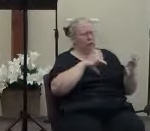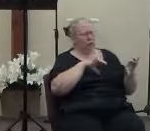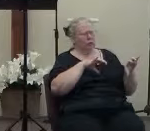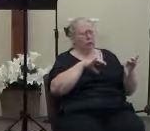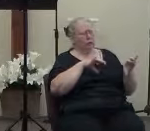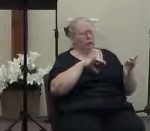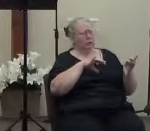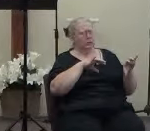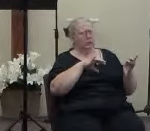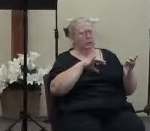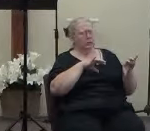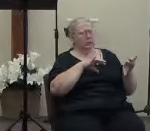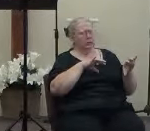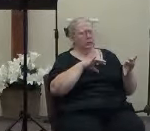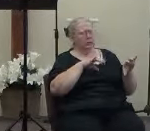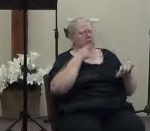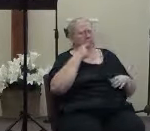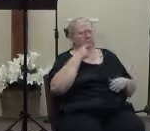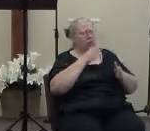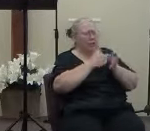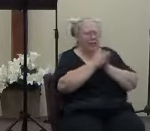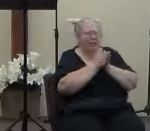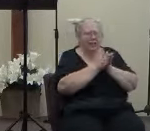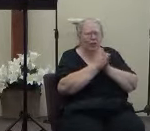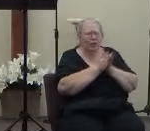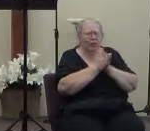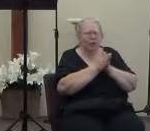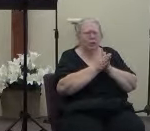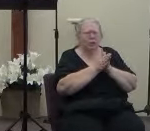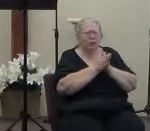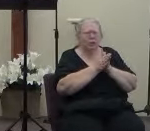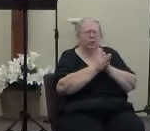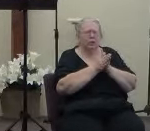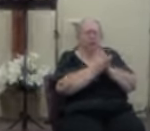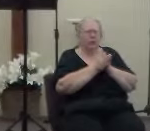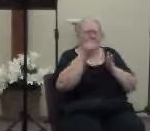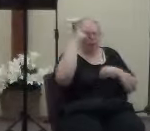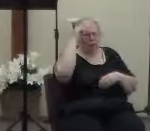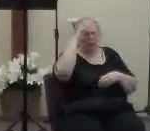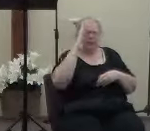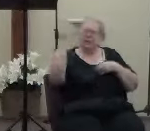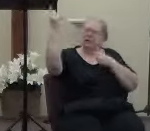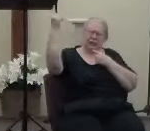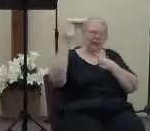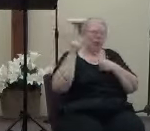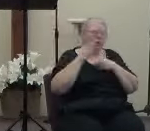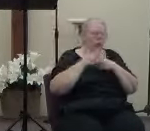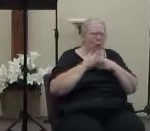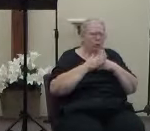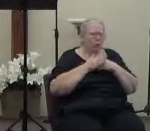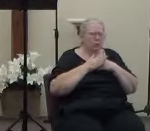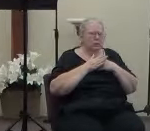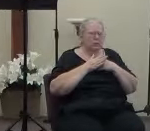seem eager for God to come near them. And see, so many times we wait on God to come near us.